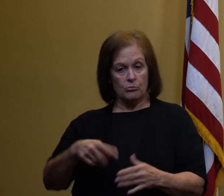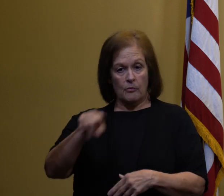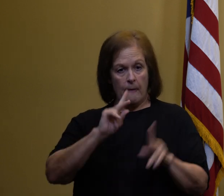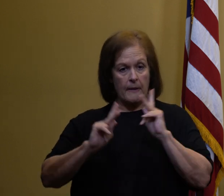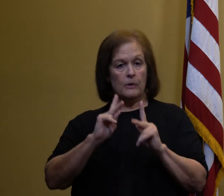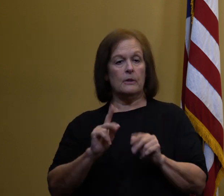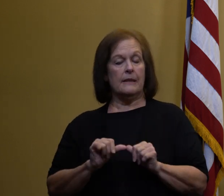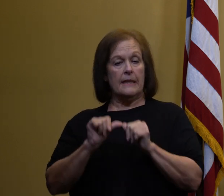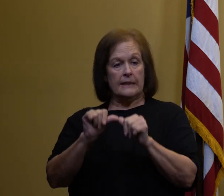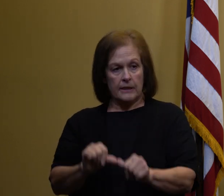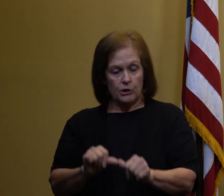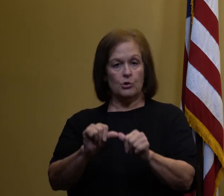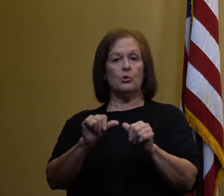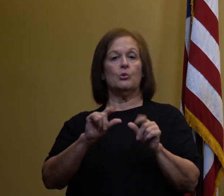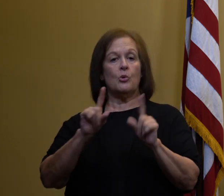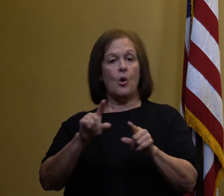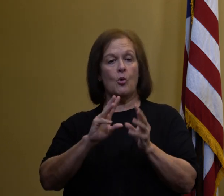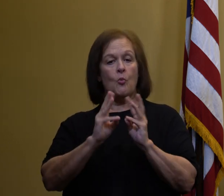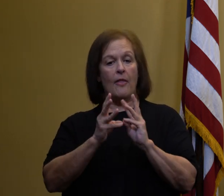residents to continue to visit